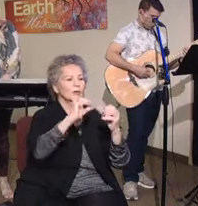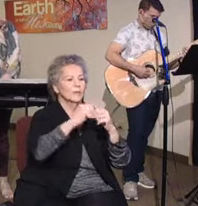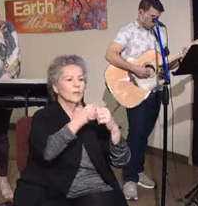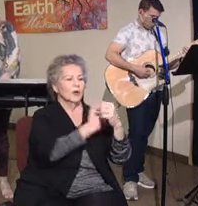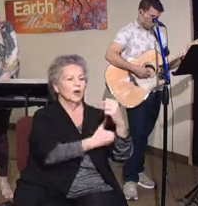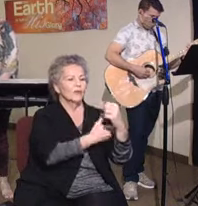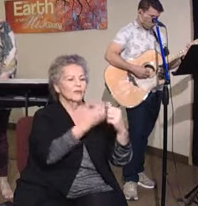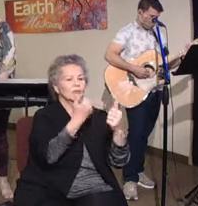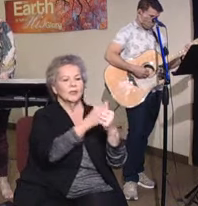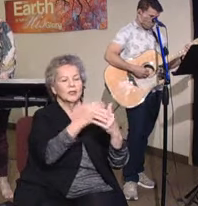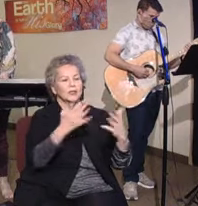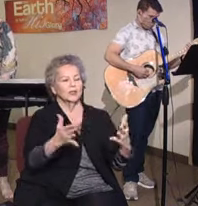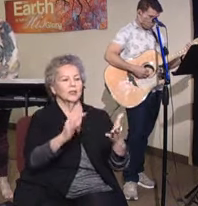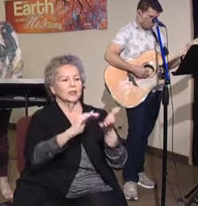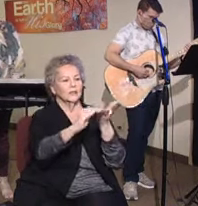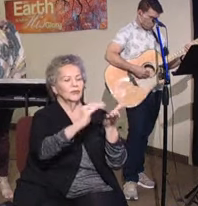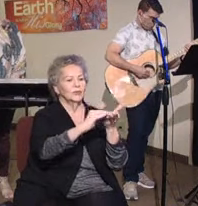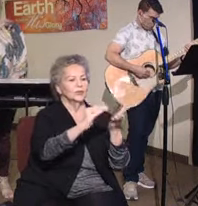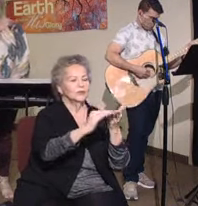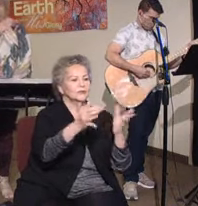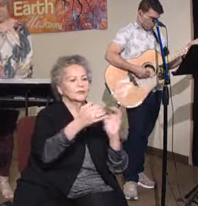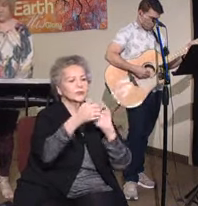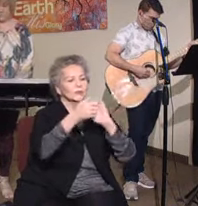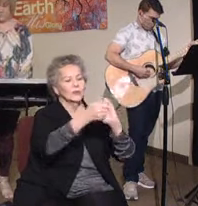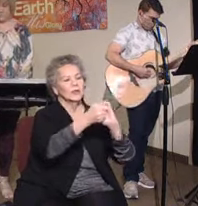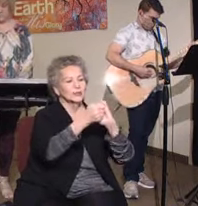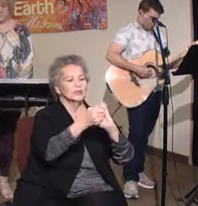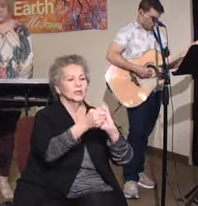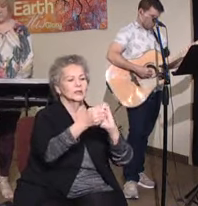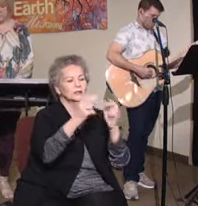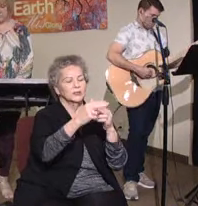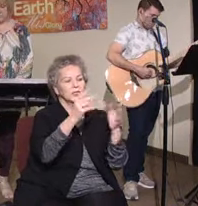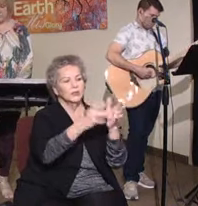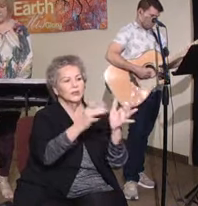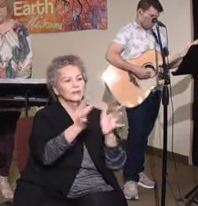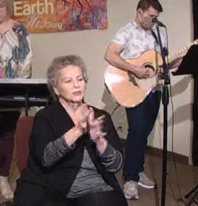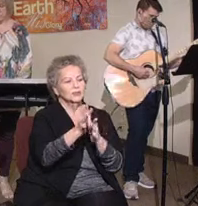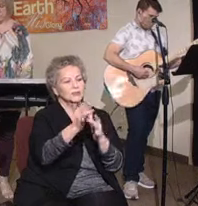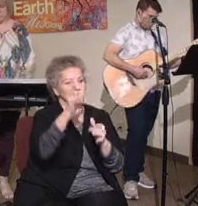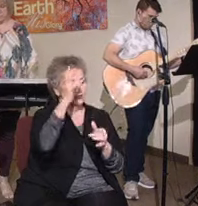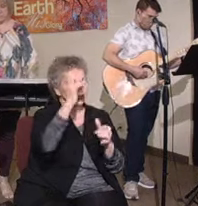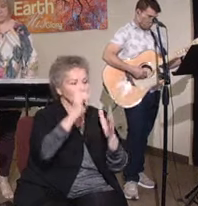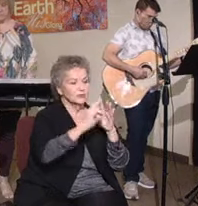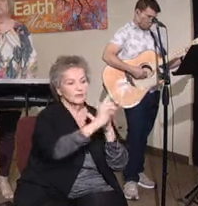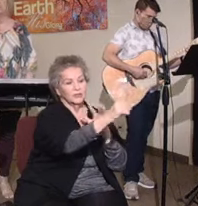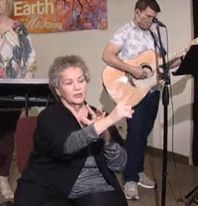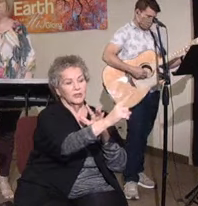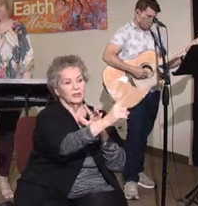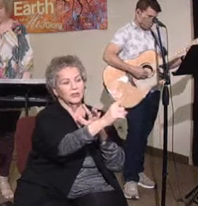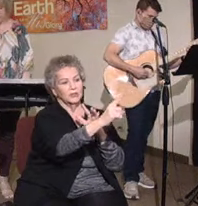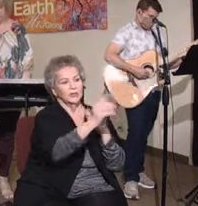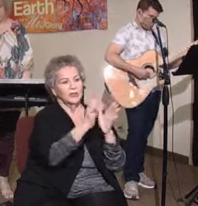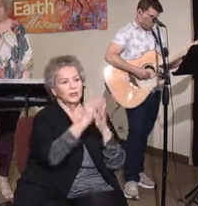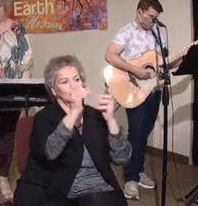It saves. It reconciles. The name of Jesus, demons have to flee.